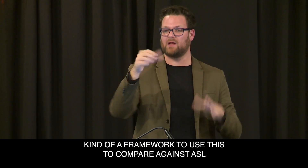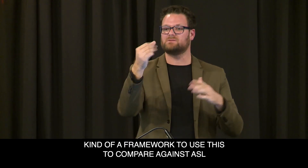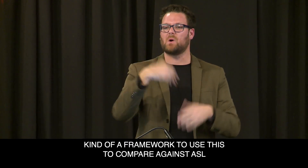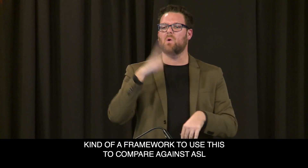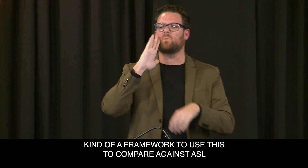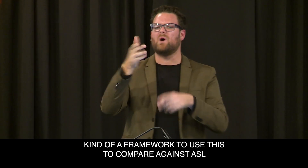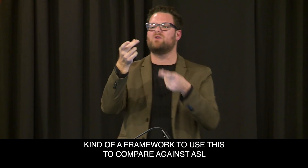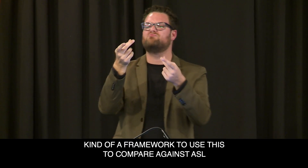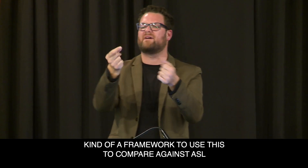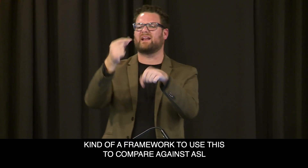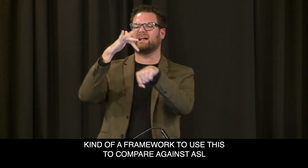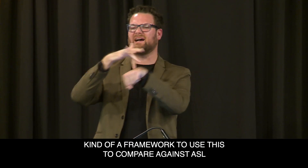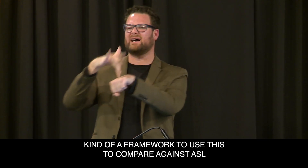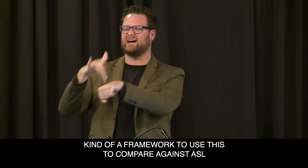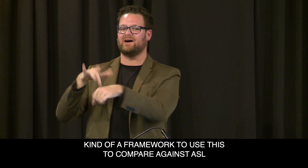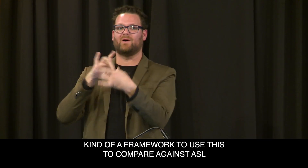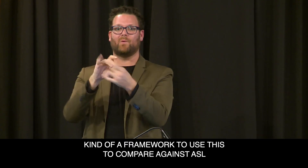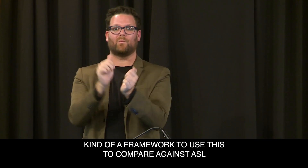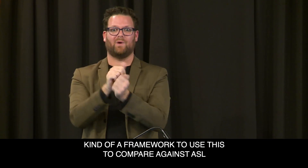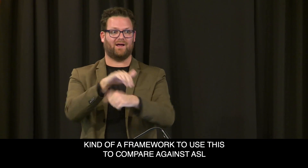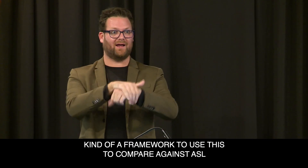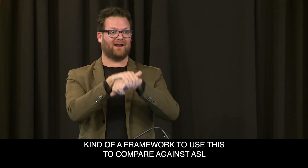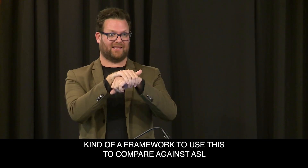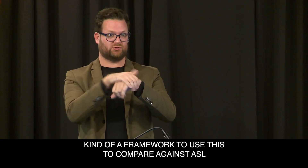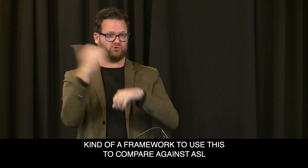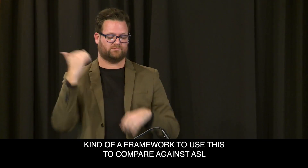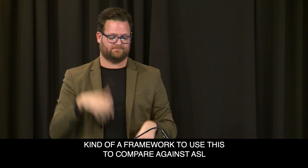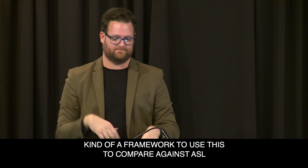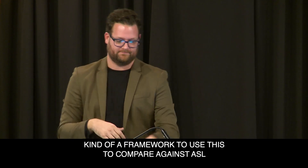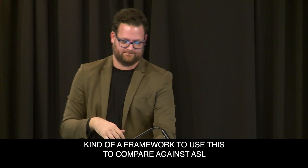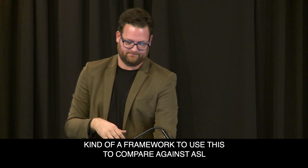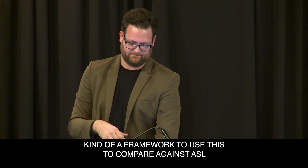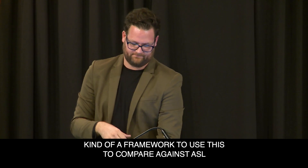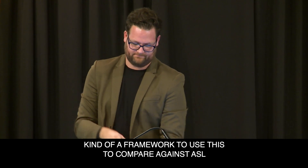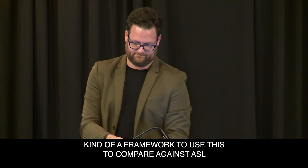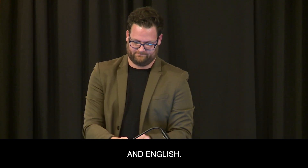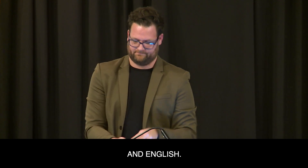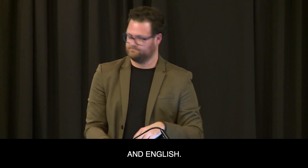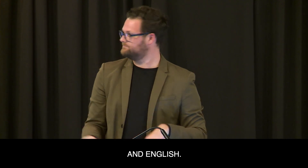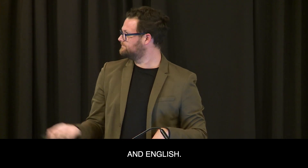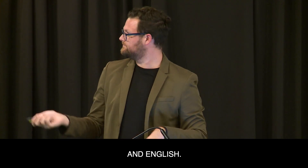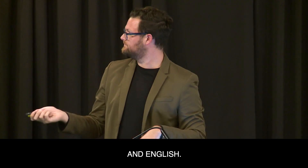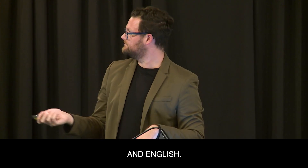framework to use this to compare against ASL and English.